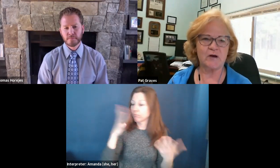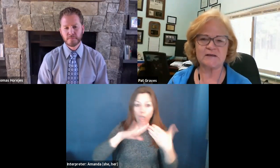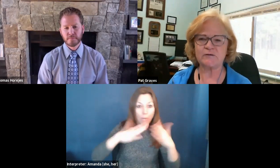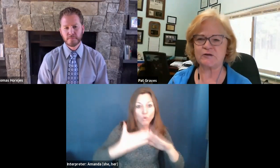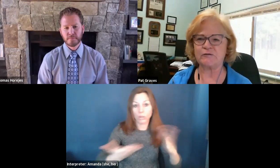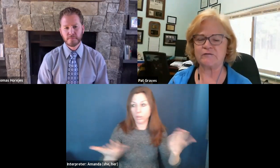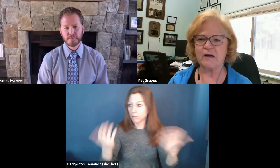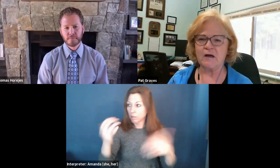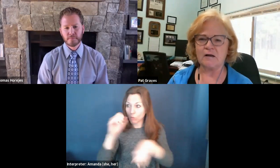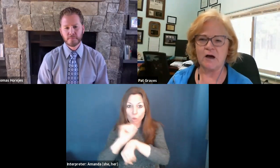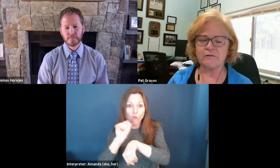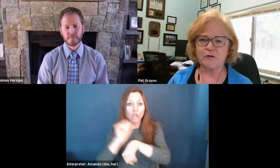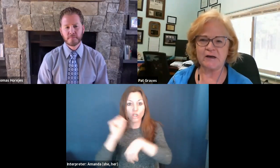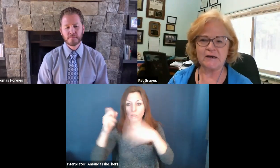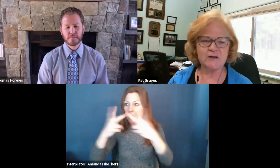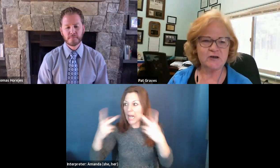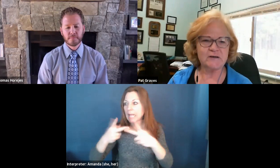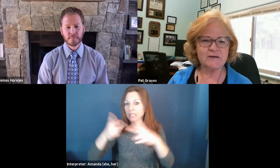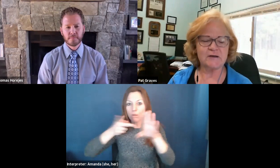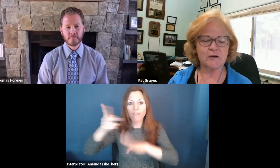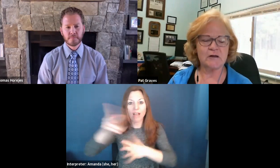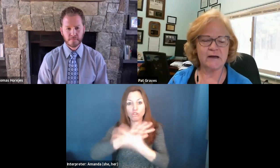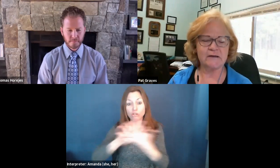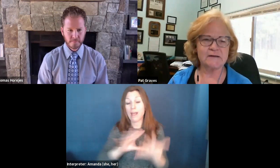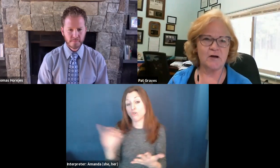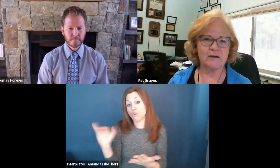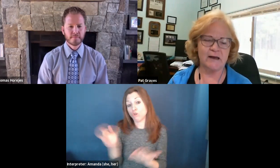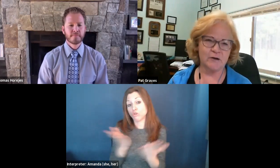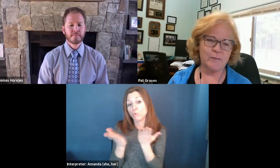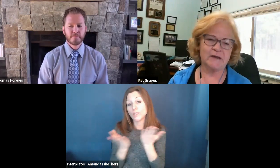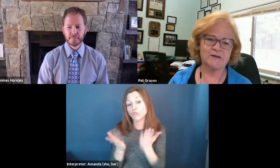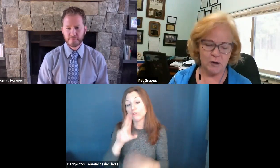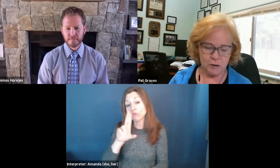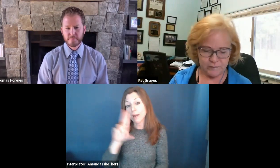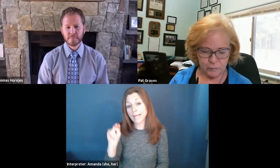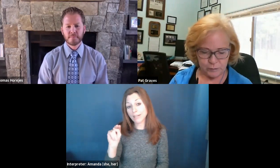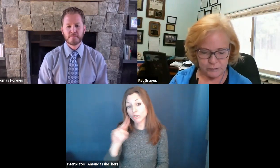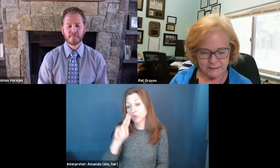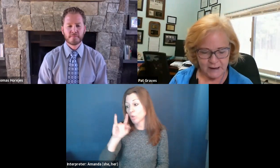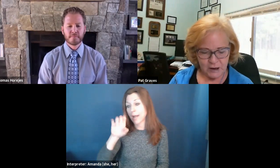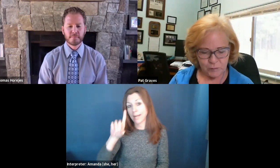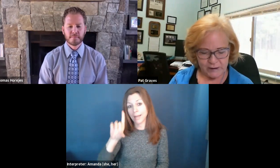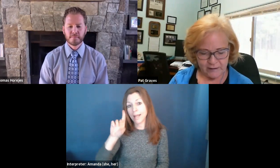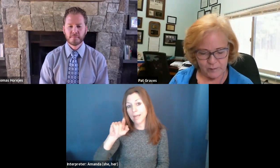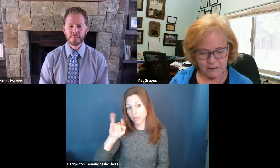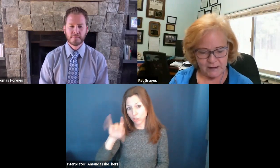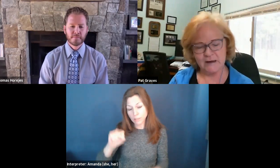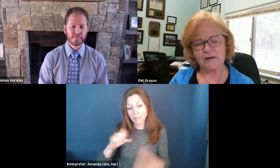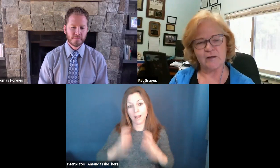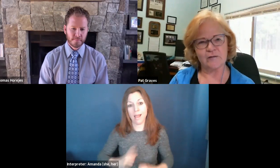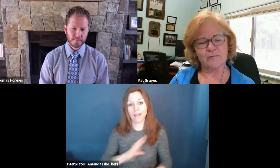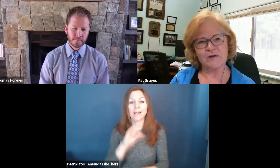and we also serve a lot of United Nations clients and companies all over the world. We have